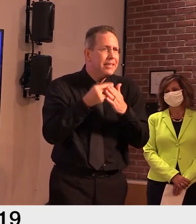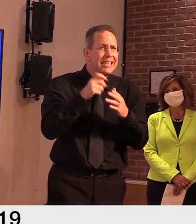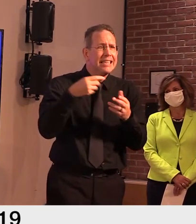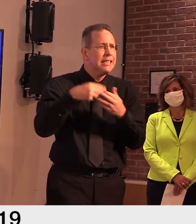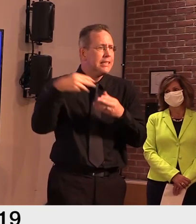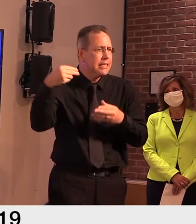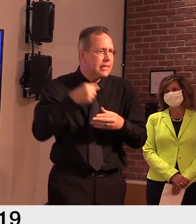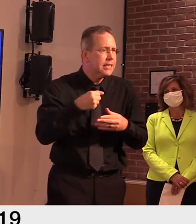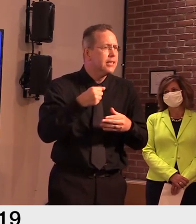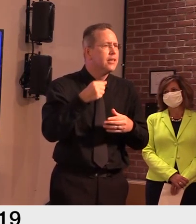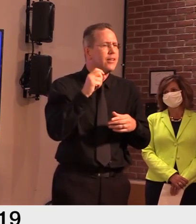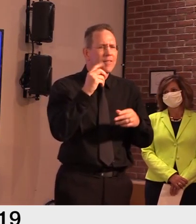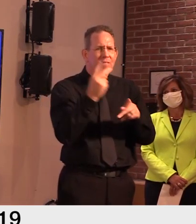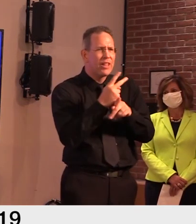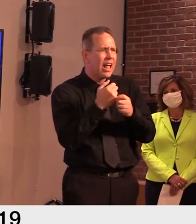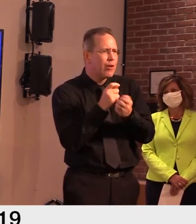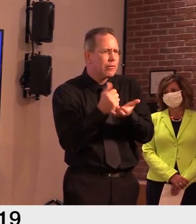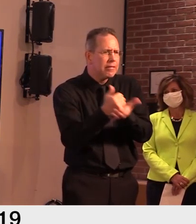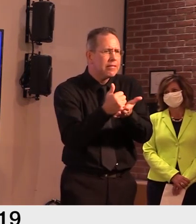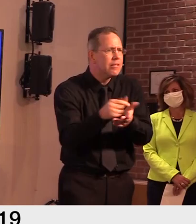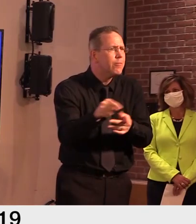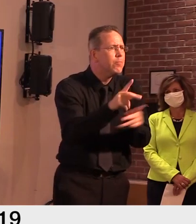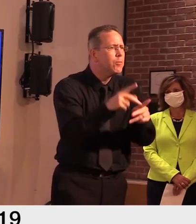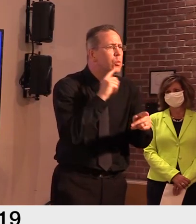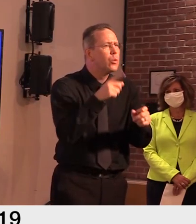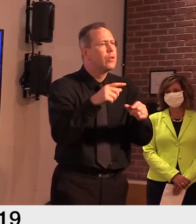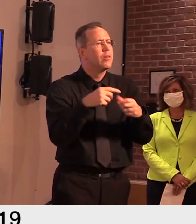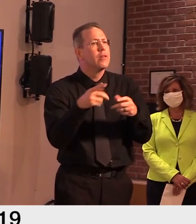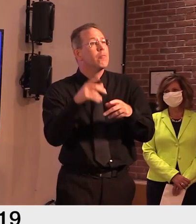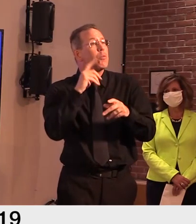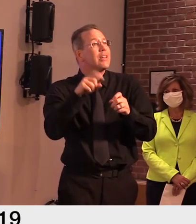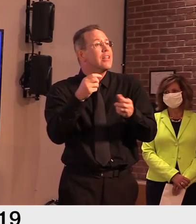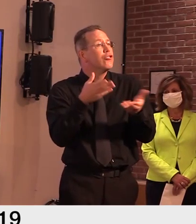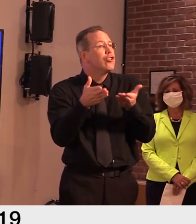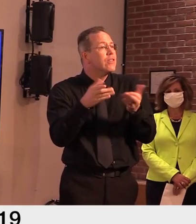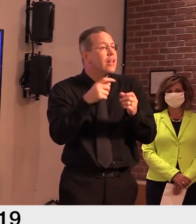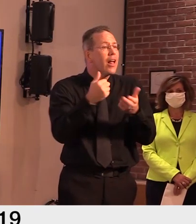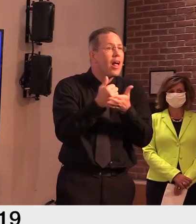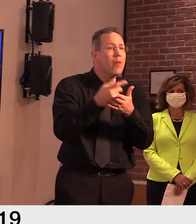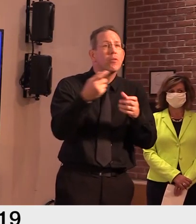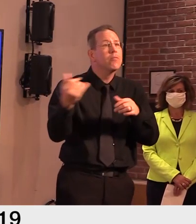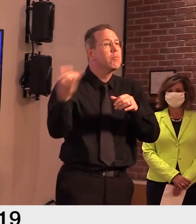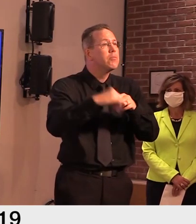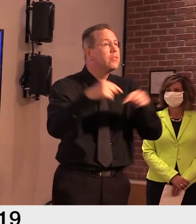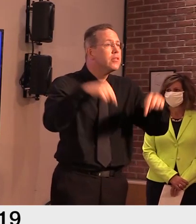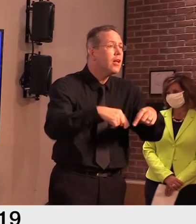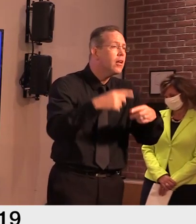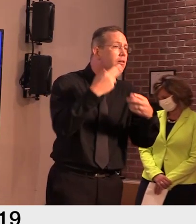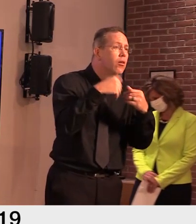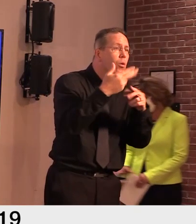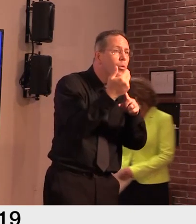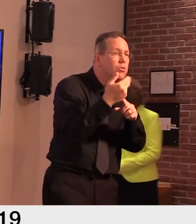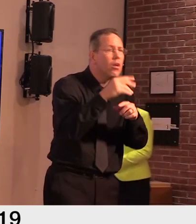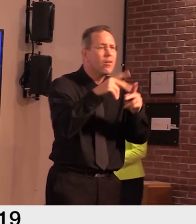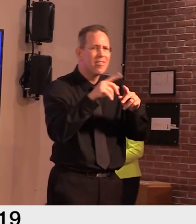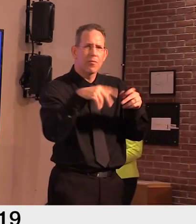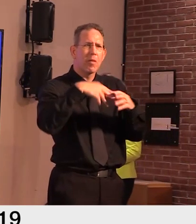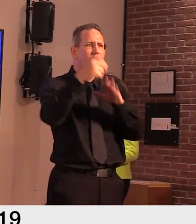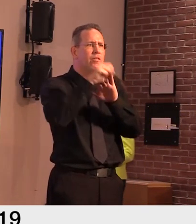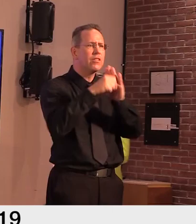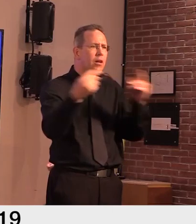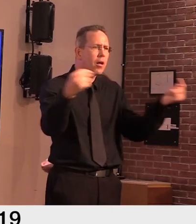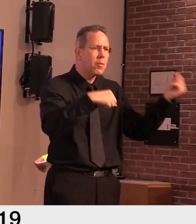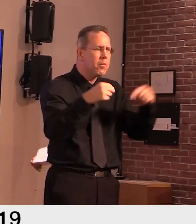spread of COVID-19. And I know how devastating this has been for far too many businesses, but especially those in the hospitality